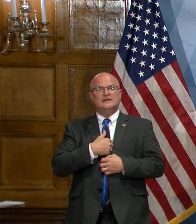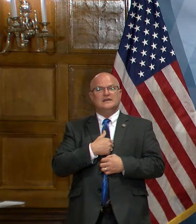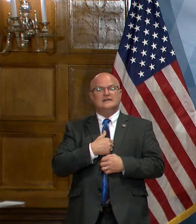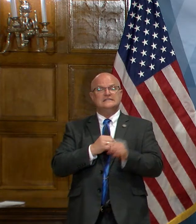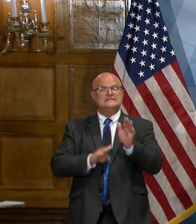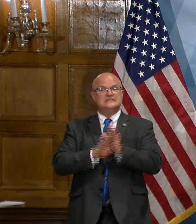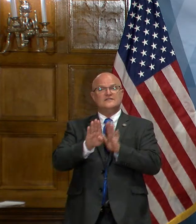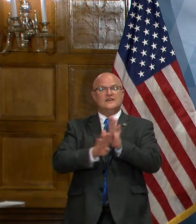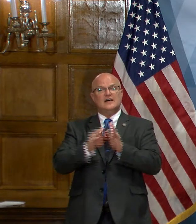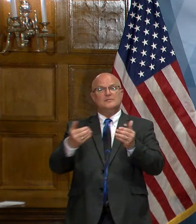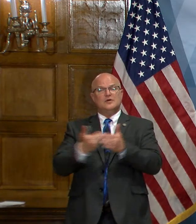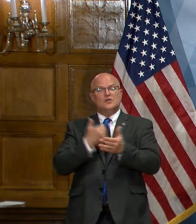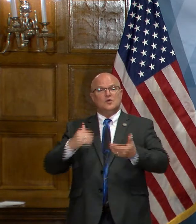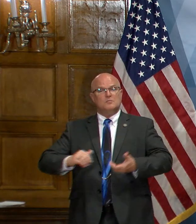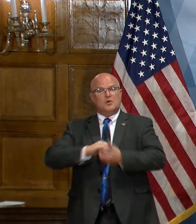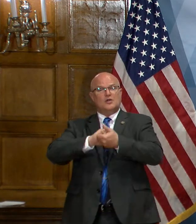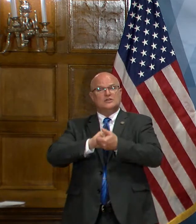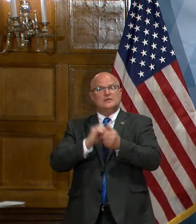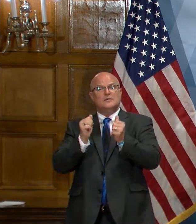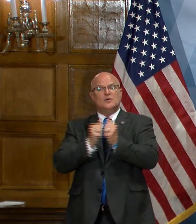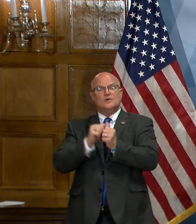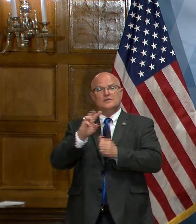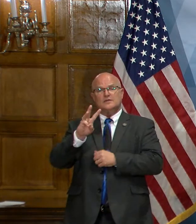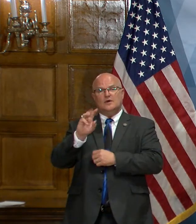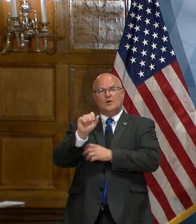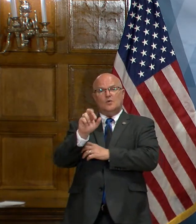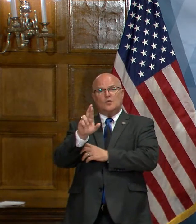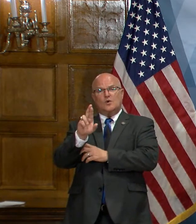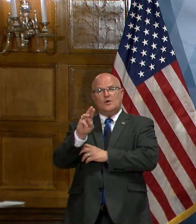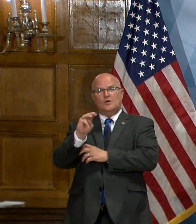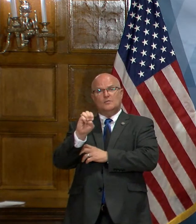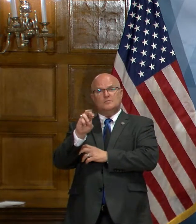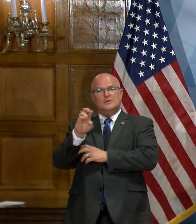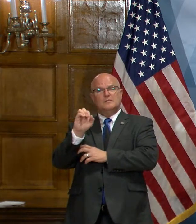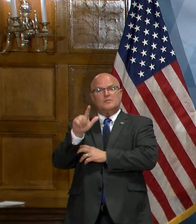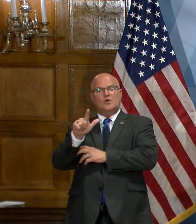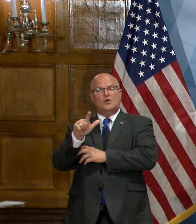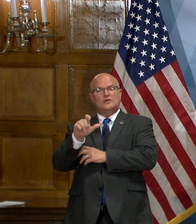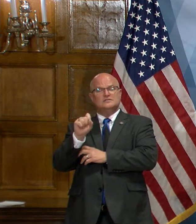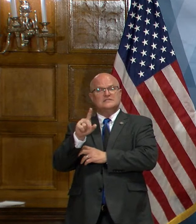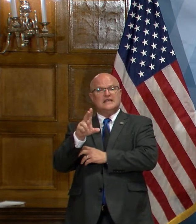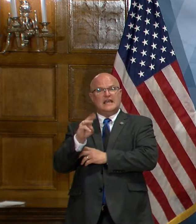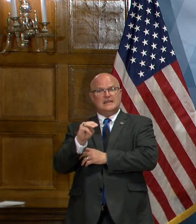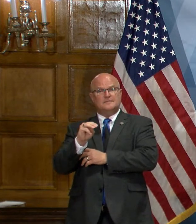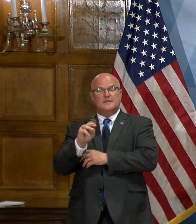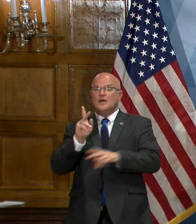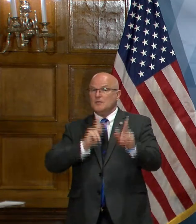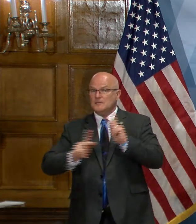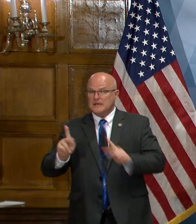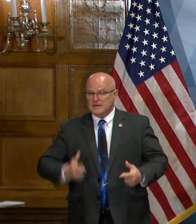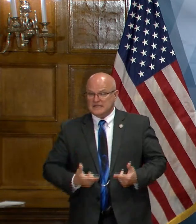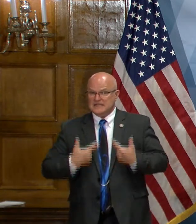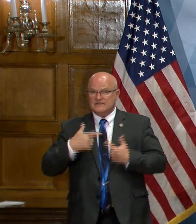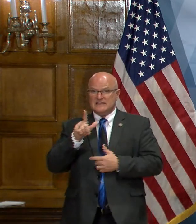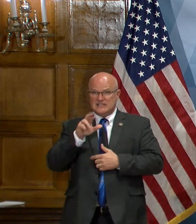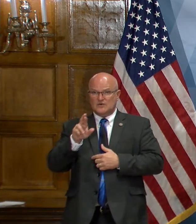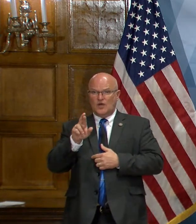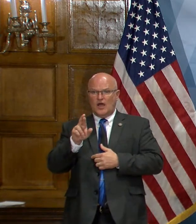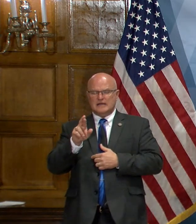We are developing a new partnership with War Memorial Stadium. As many of you that live in the Little Rock area know, they're our